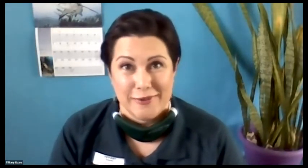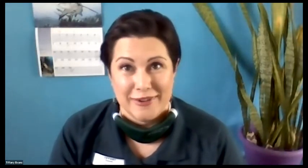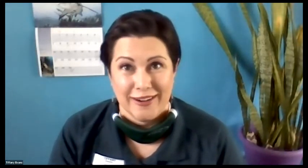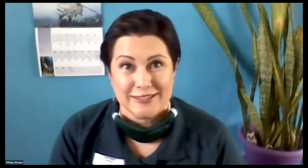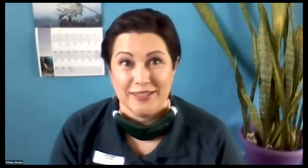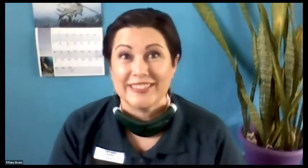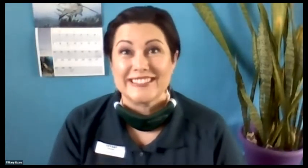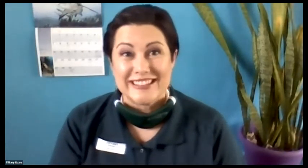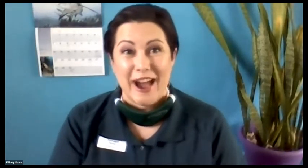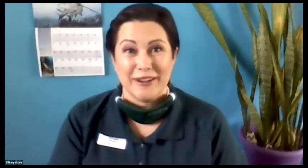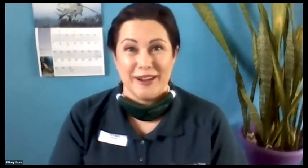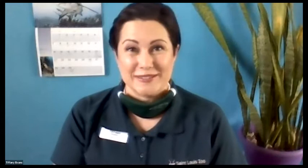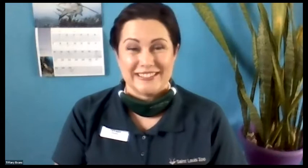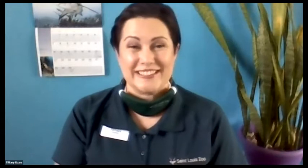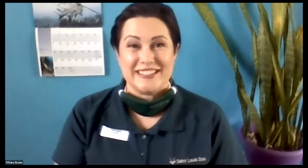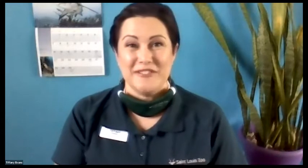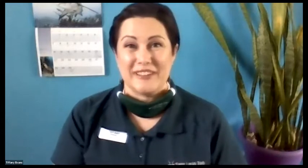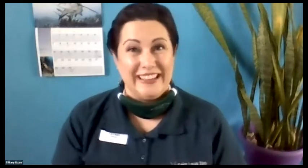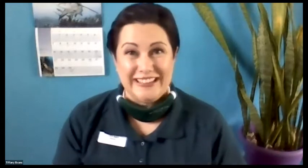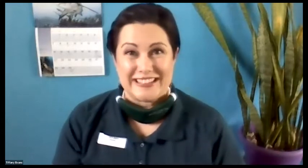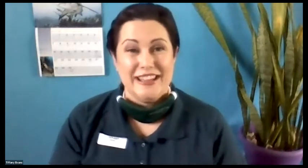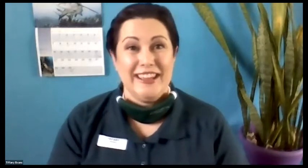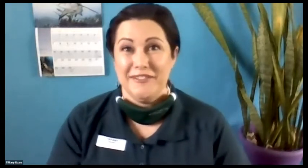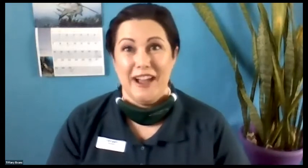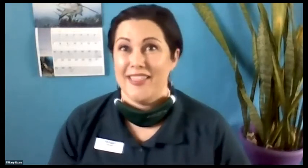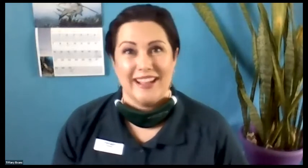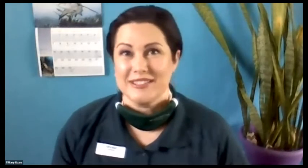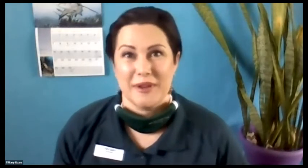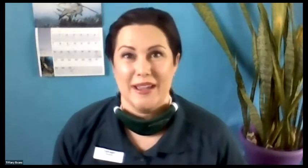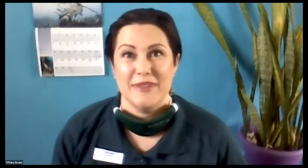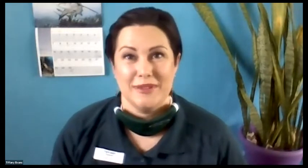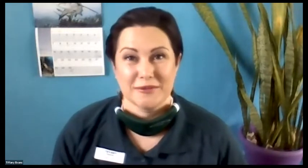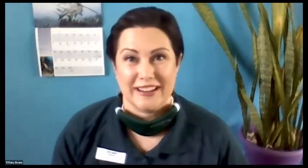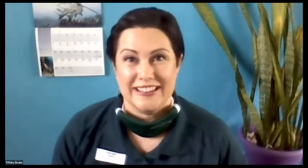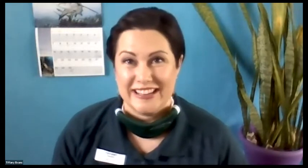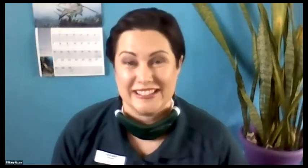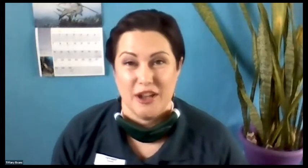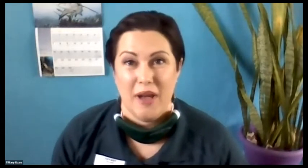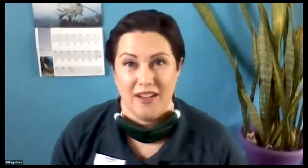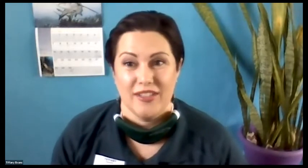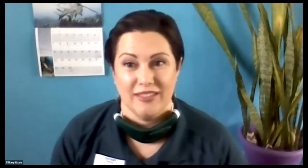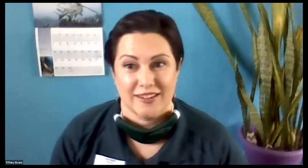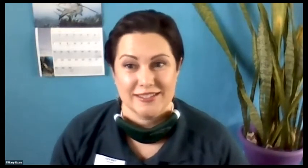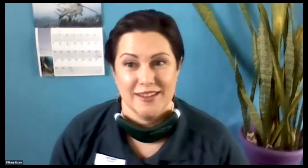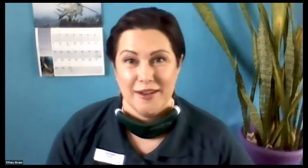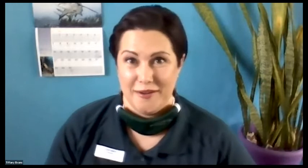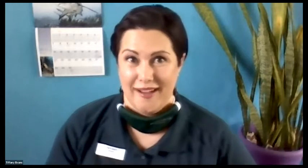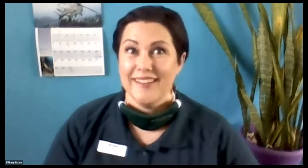webinar, so let's see how it goes. So let's see if you can get it. If not, that's okay. Maybe you'll recognize some of the letters. Okay,